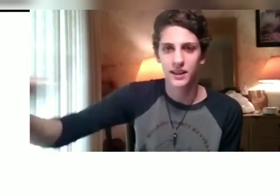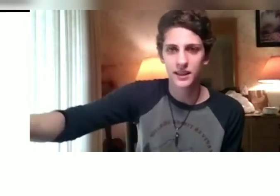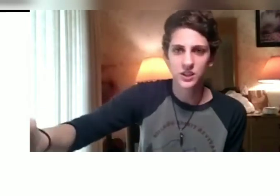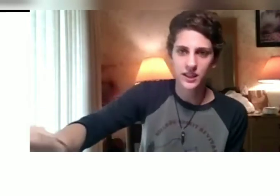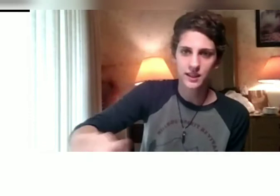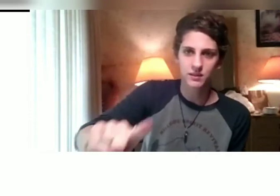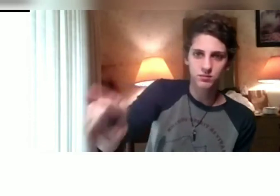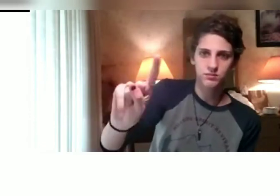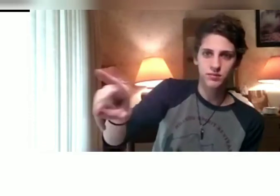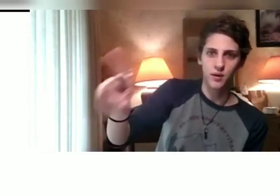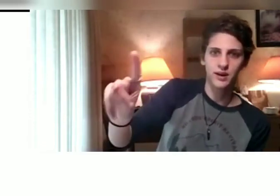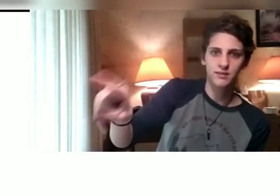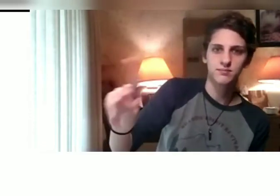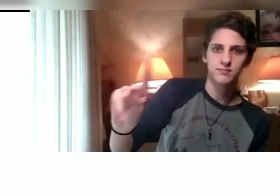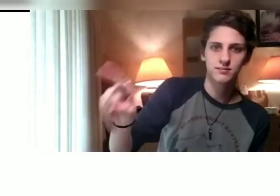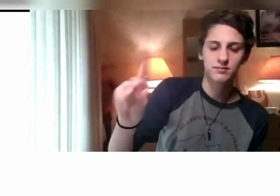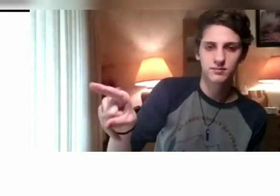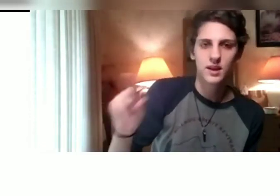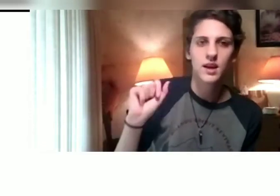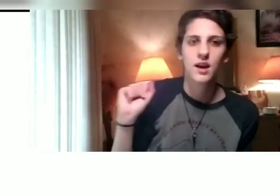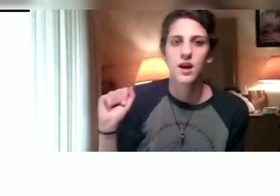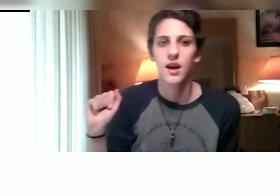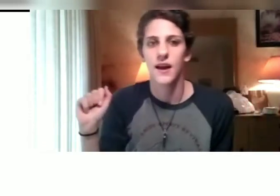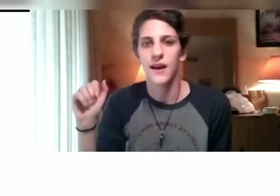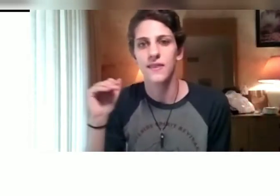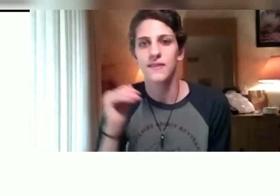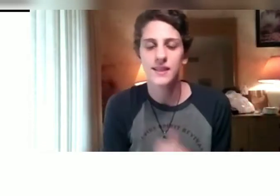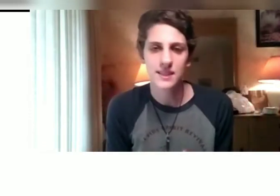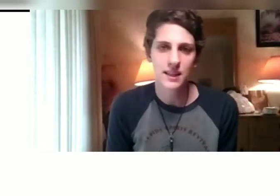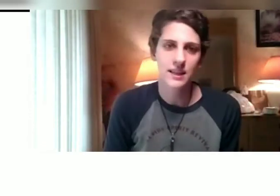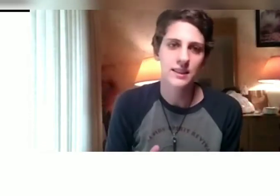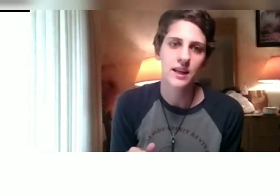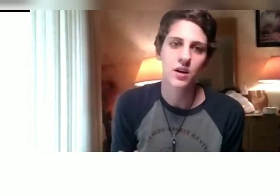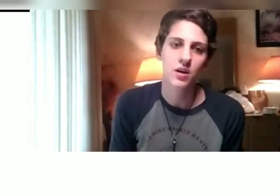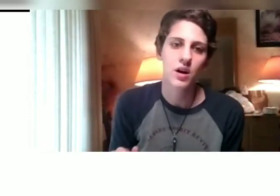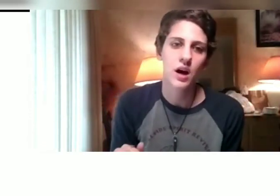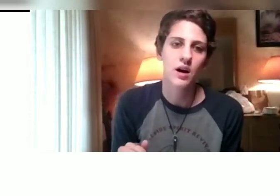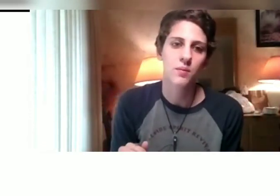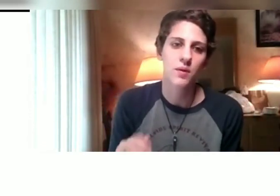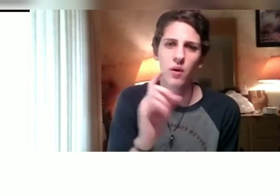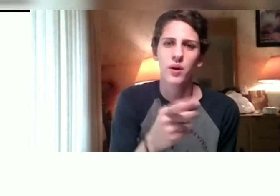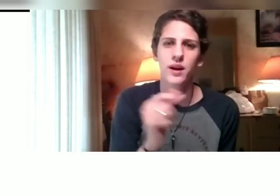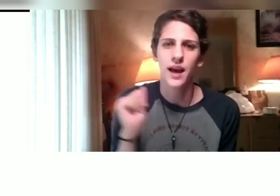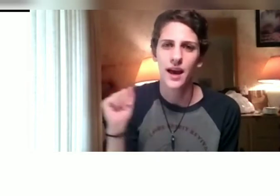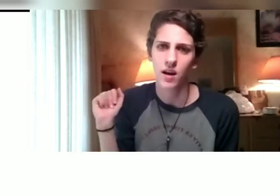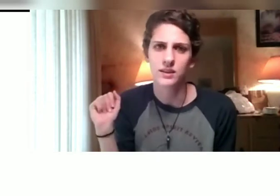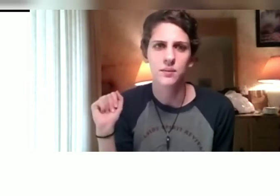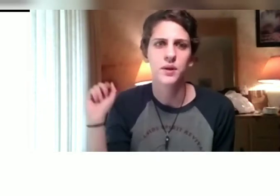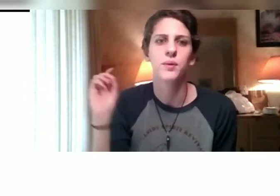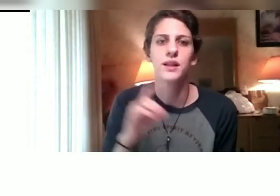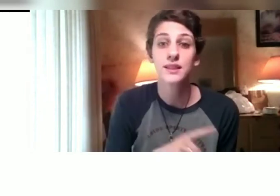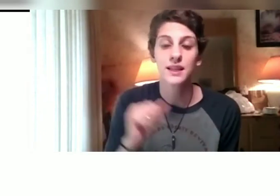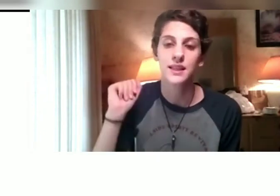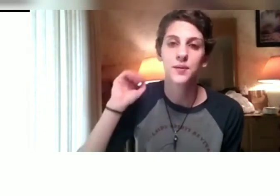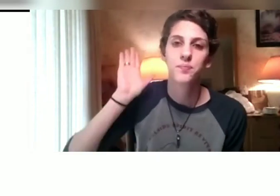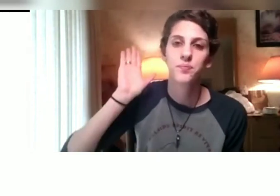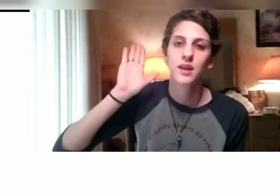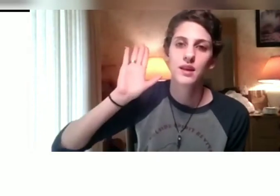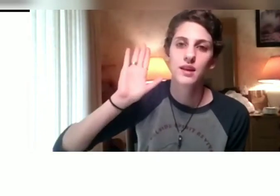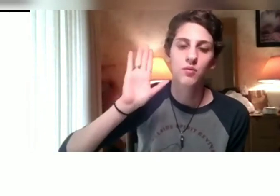right? He, she, it, that way. In this lesson, I wanted to add a concept too. But in this